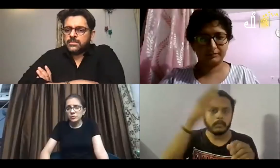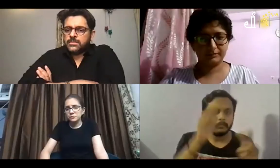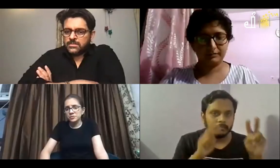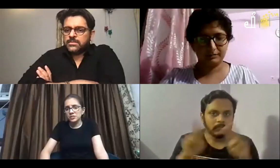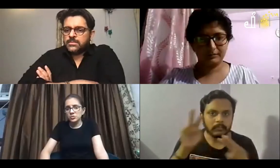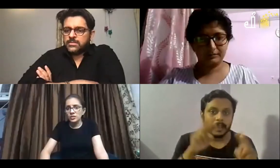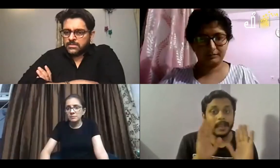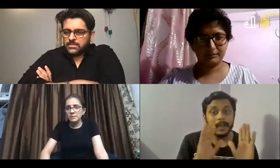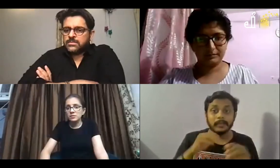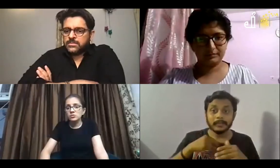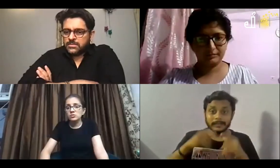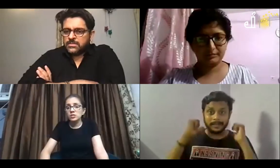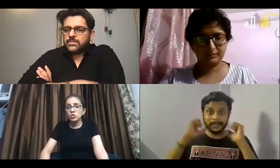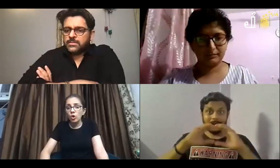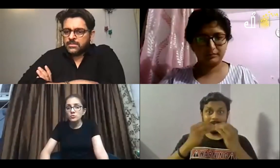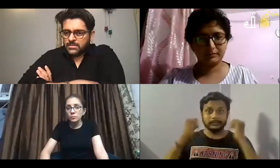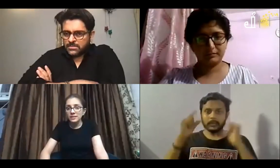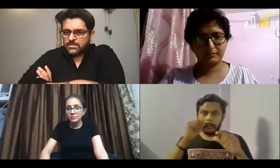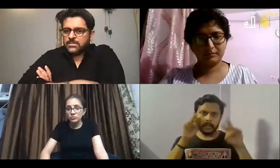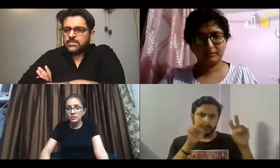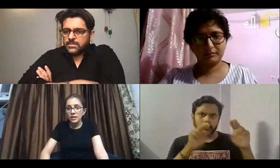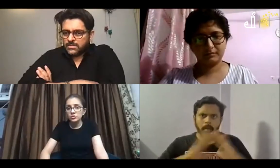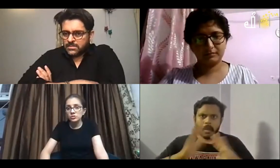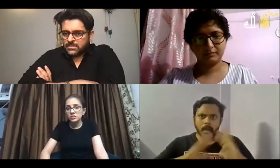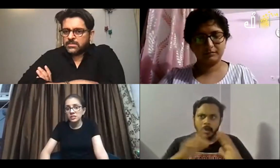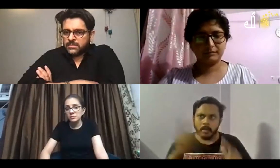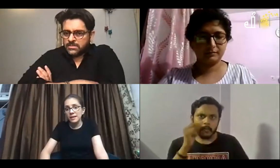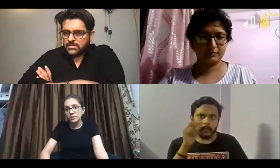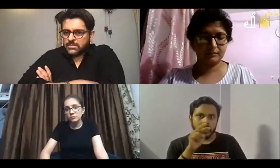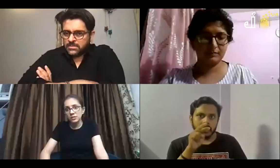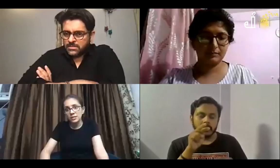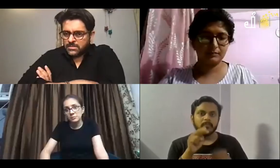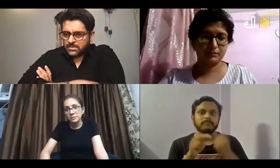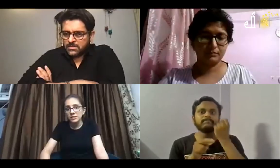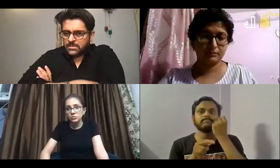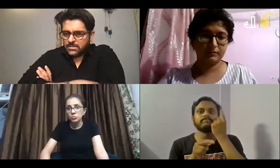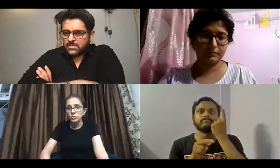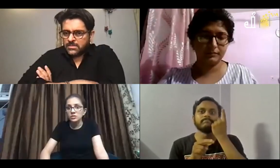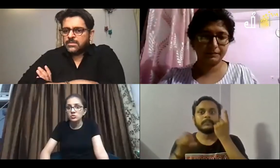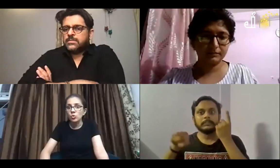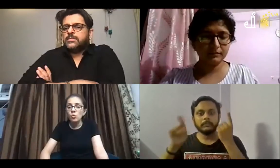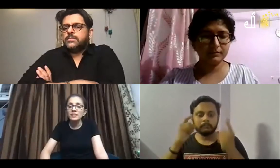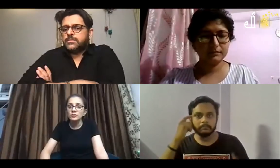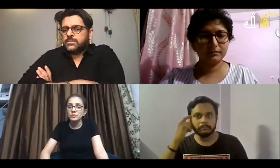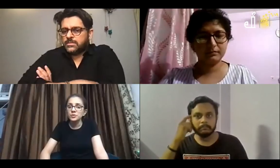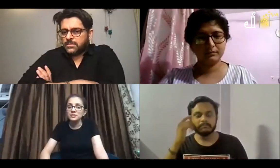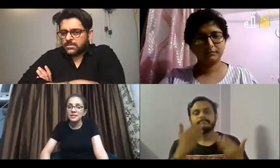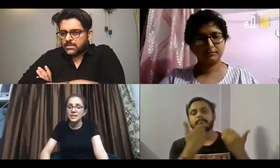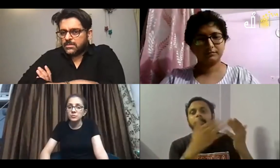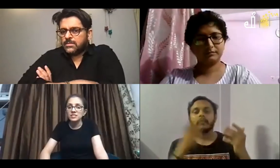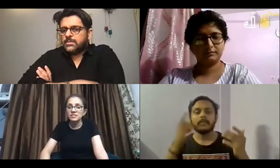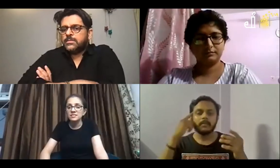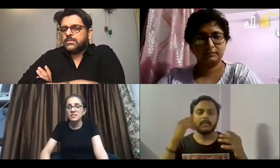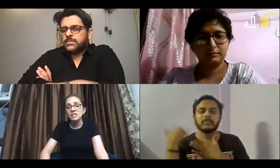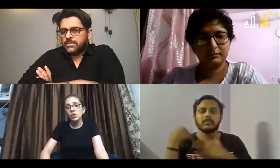I was 15-year-old, and my parents, they saw so many deaf children. I was just sitting in the backside of the class, and my parents was watching that so many children were using sign